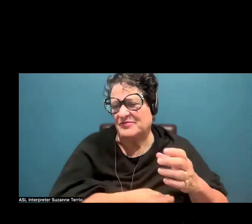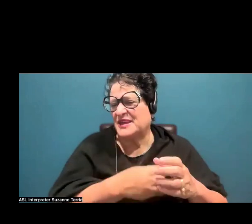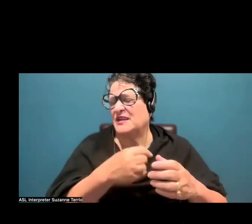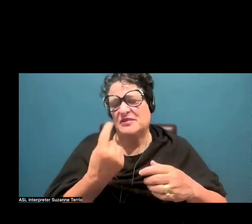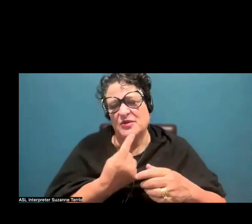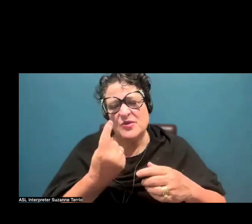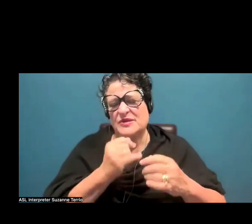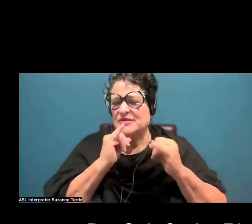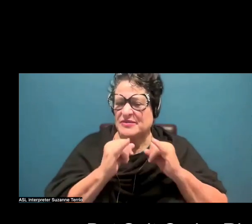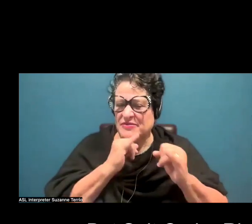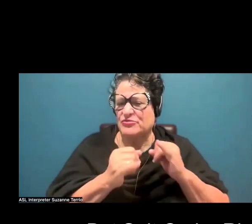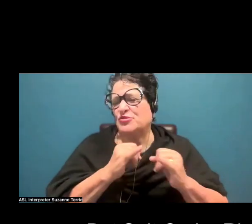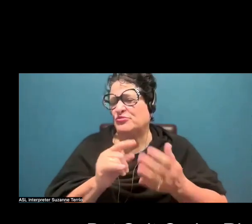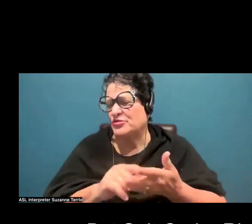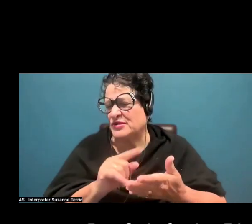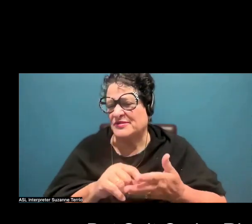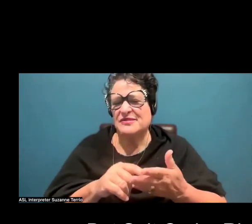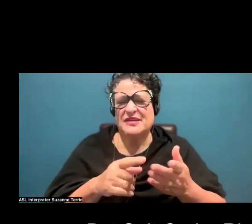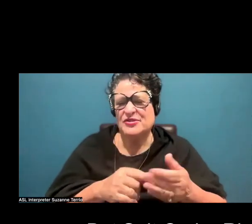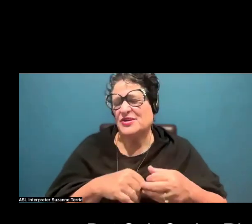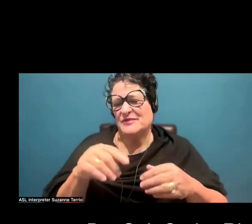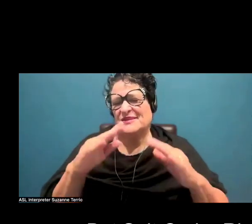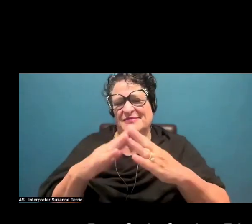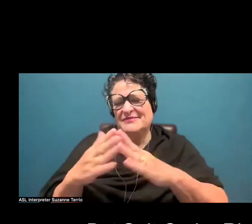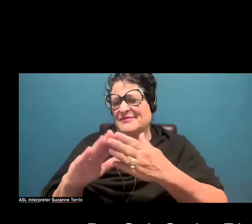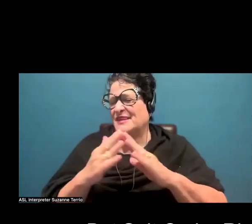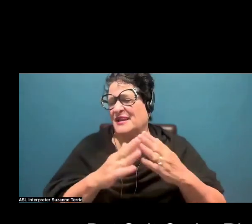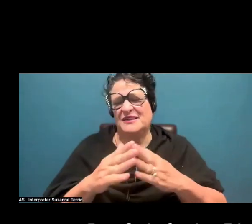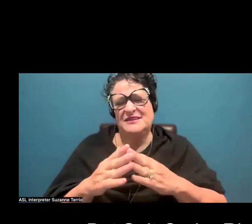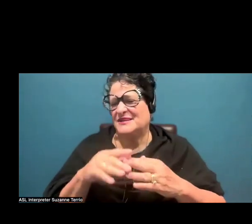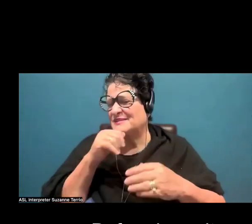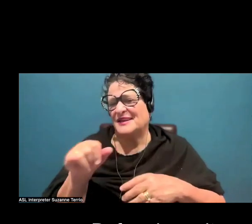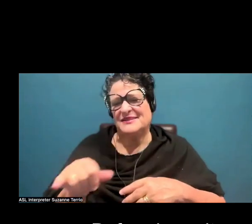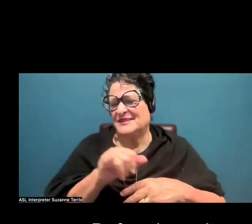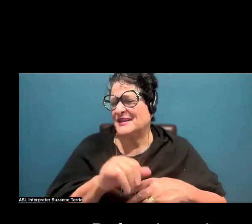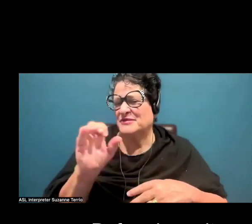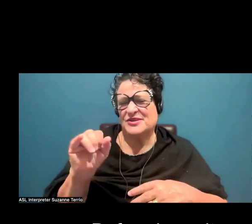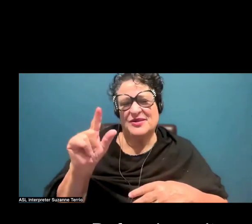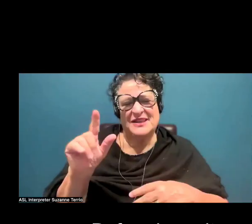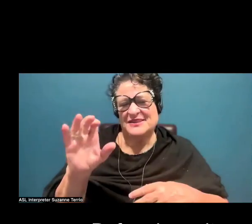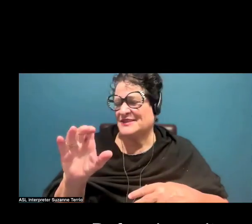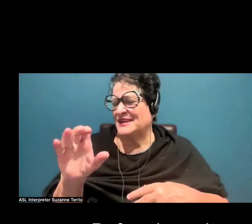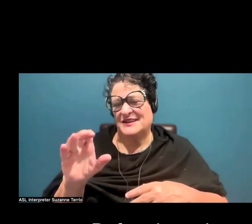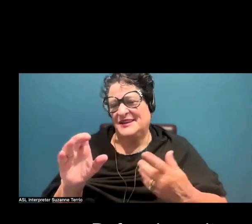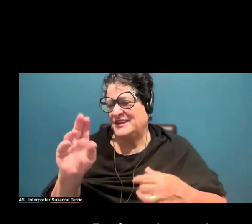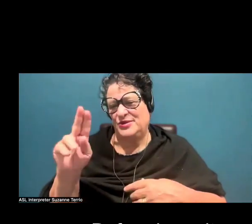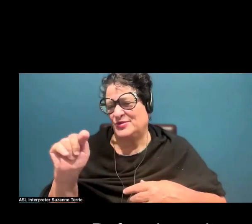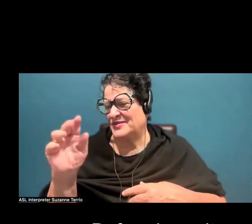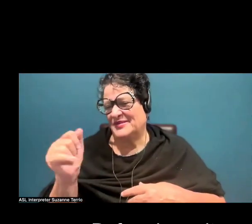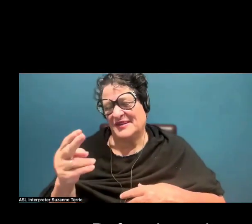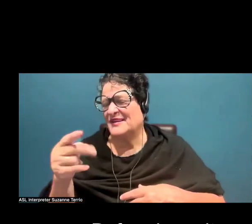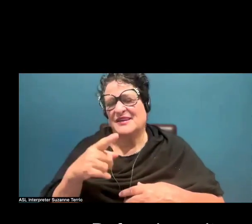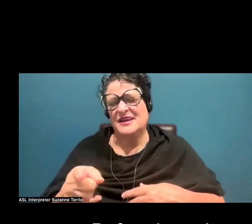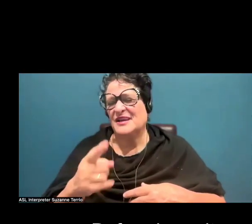press conference. But Salt Cedar Rich isn't the same as Salt Lake City Rich. Before long, it was only the Bristows flying to New York